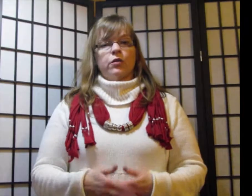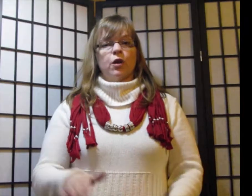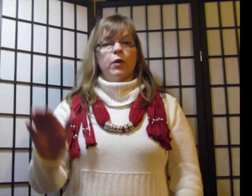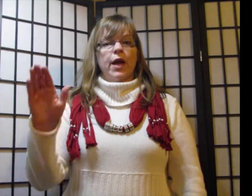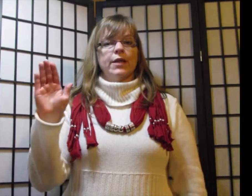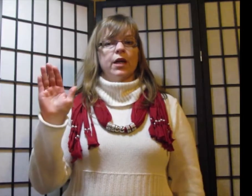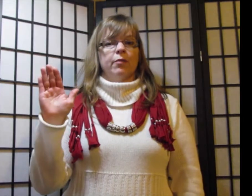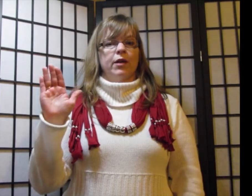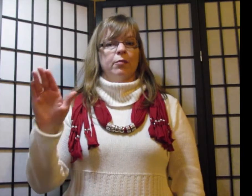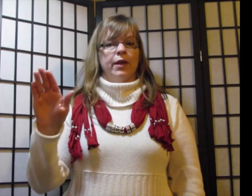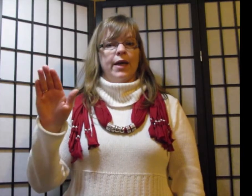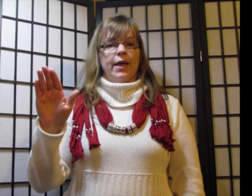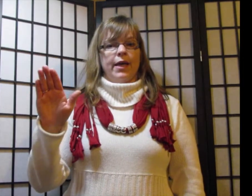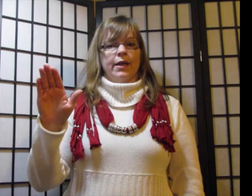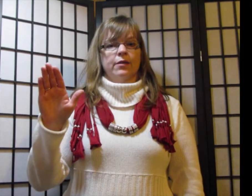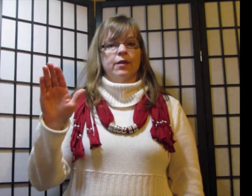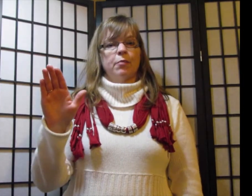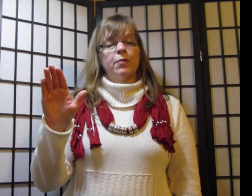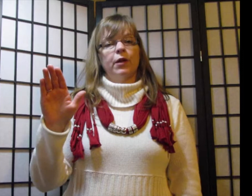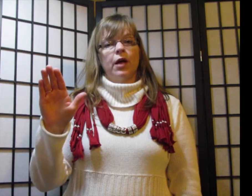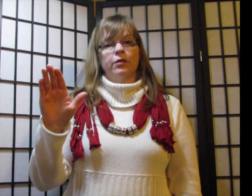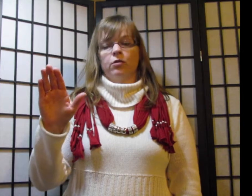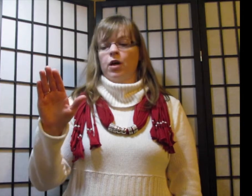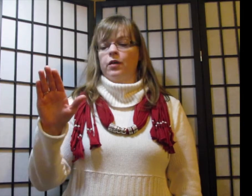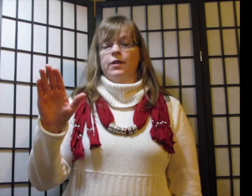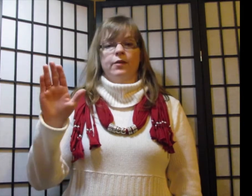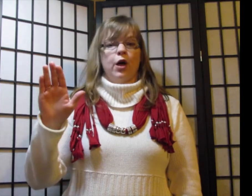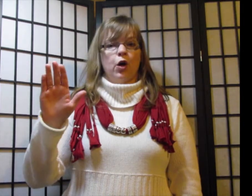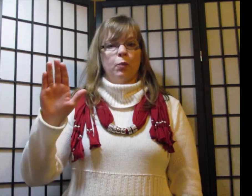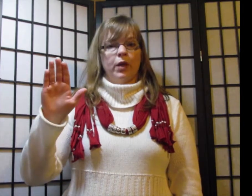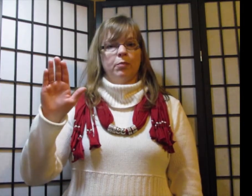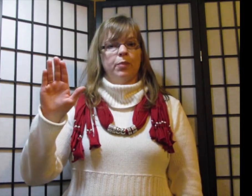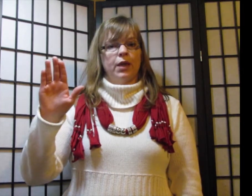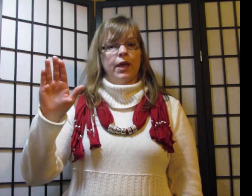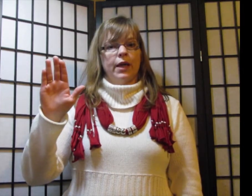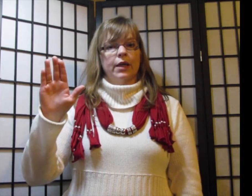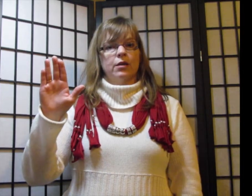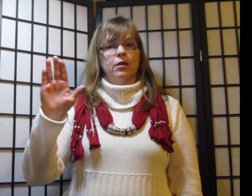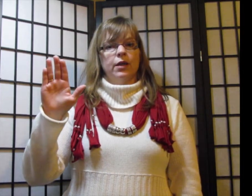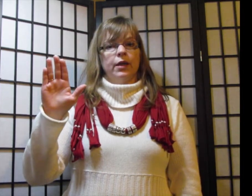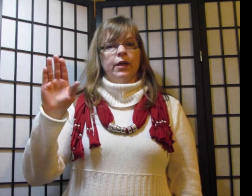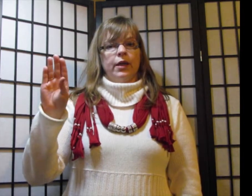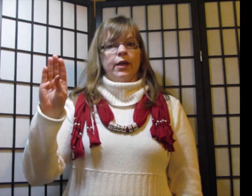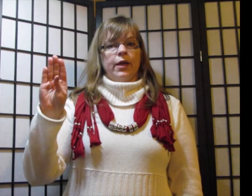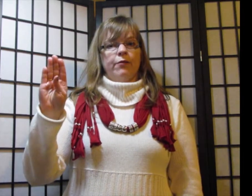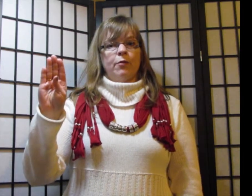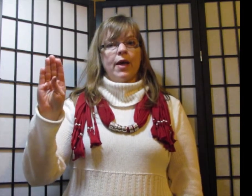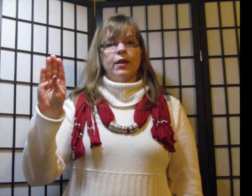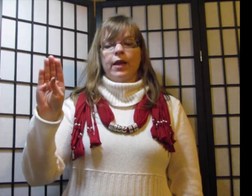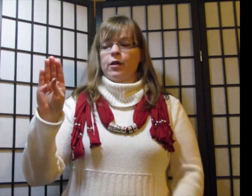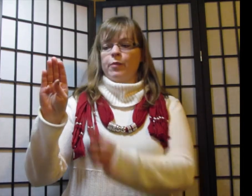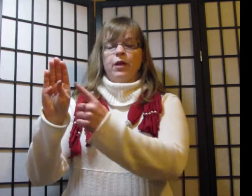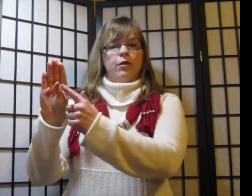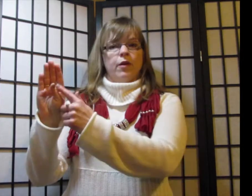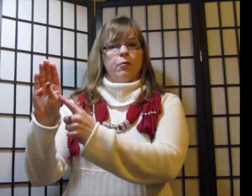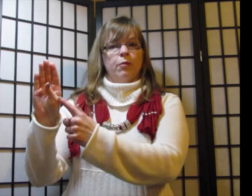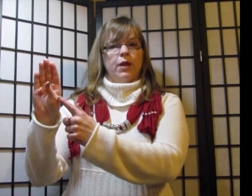So when I talk about the blade hand, some people also call this the open B hand. If you made the letter B, your thumb would be